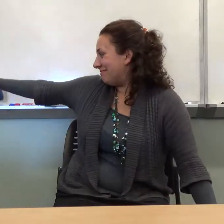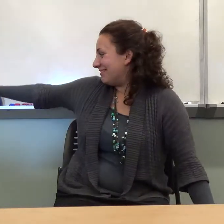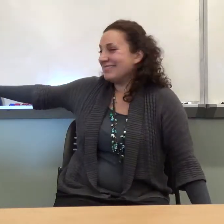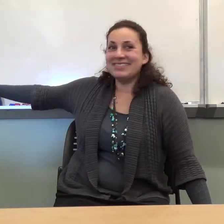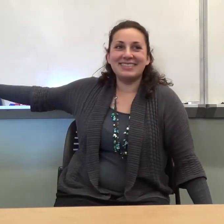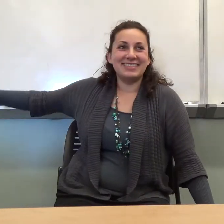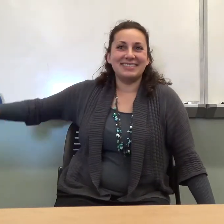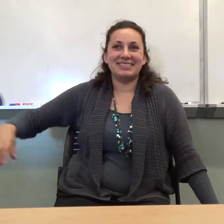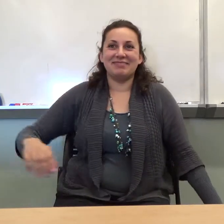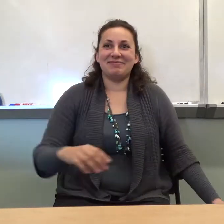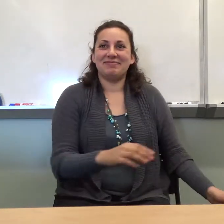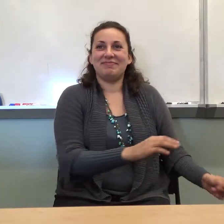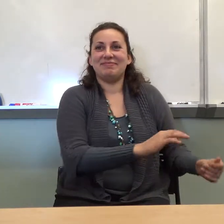4.5.